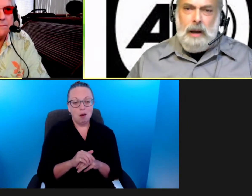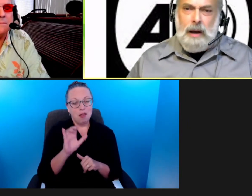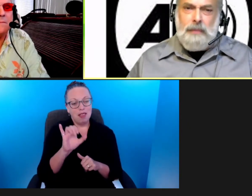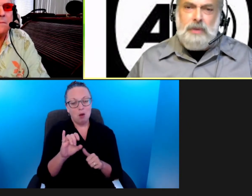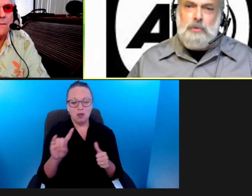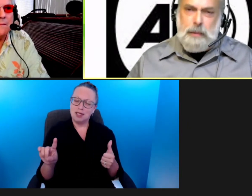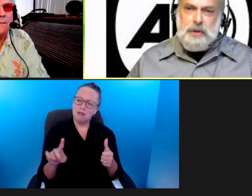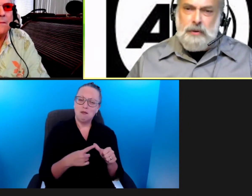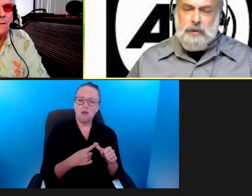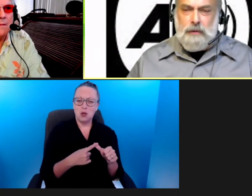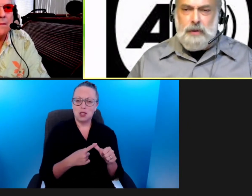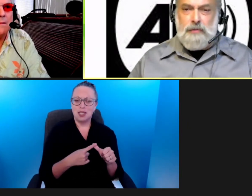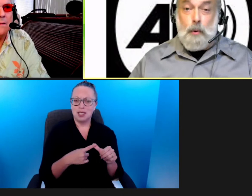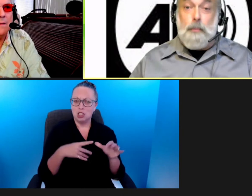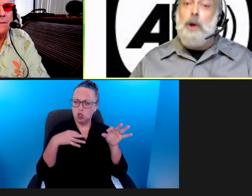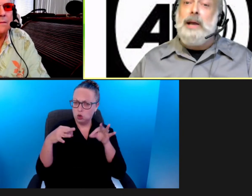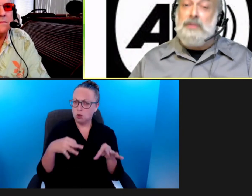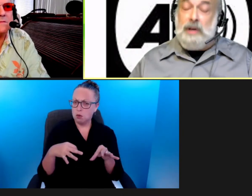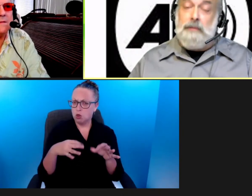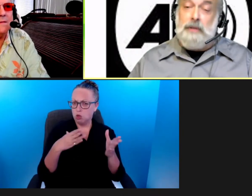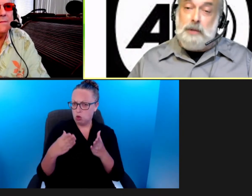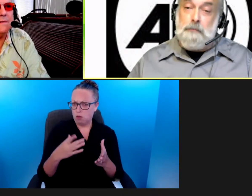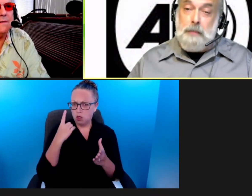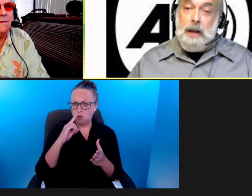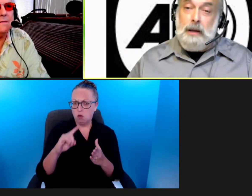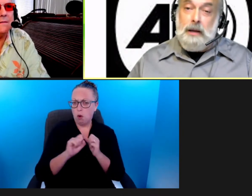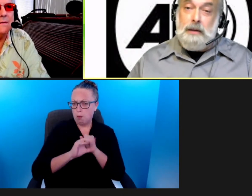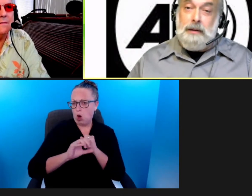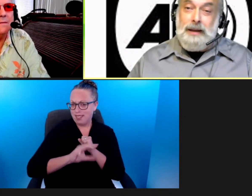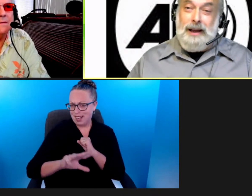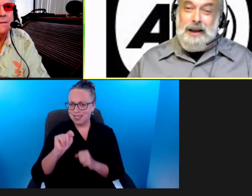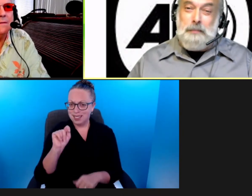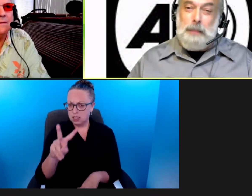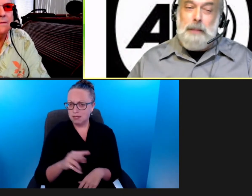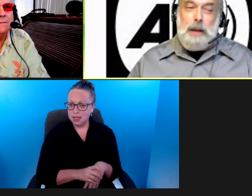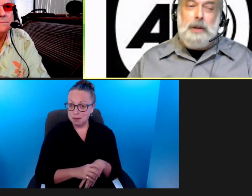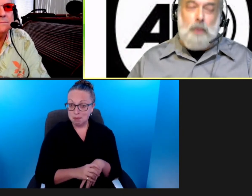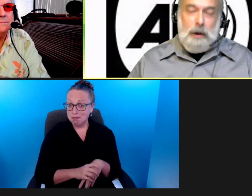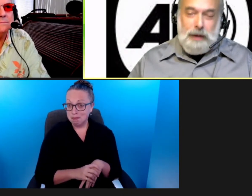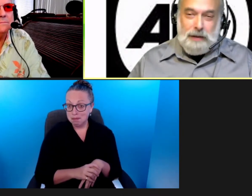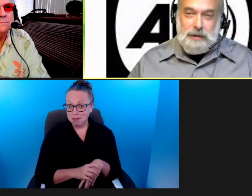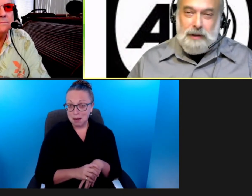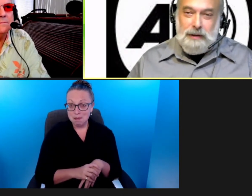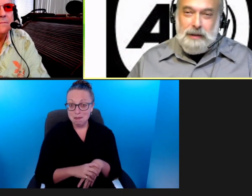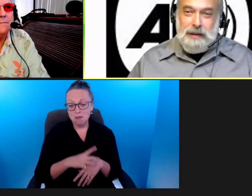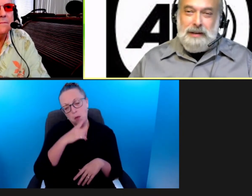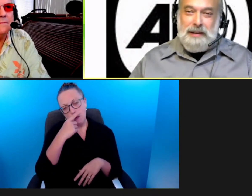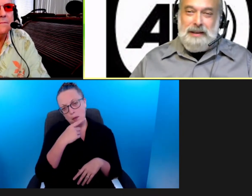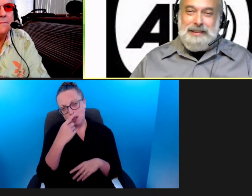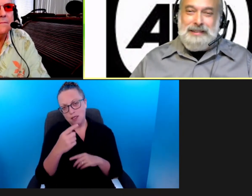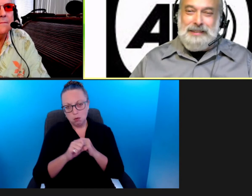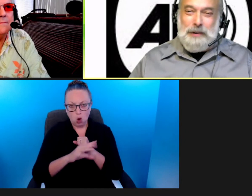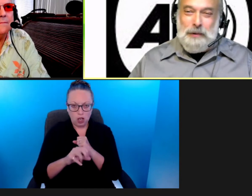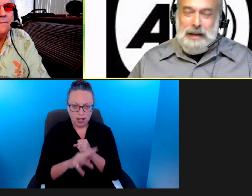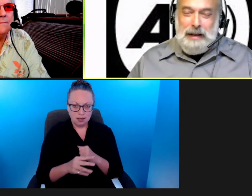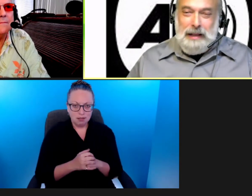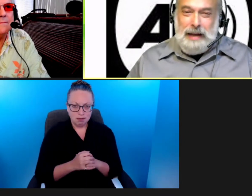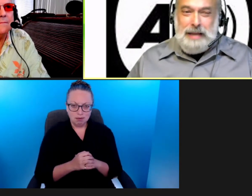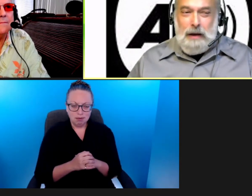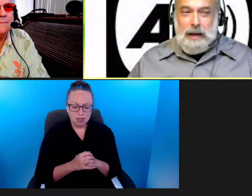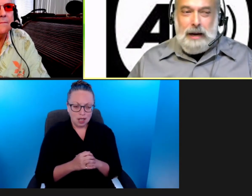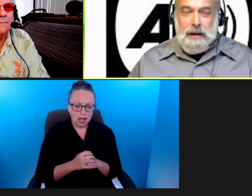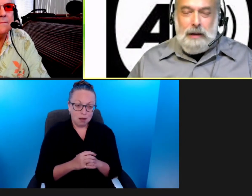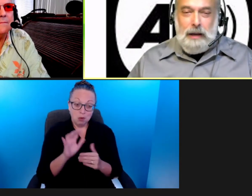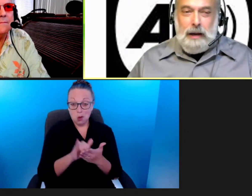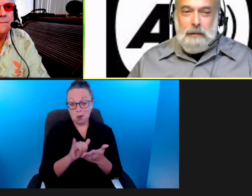full-time description service for broadcast television. My gosh. Yeah, public broadcasting. So that's